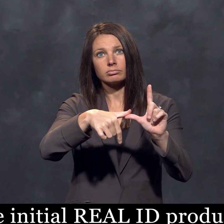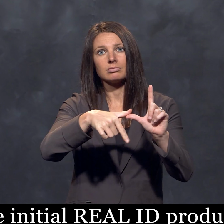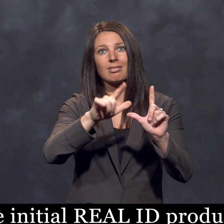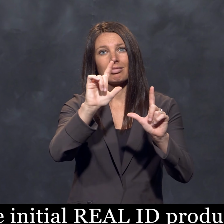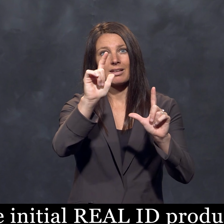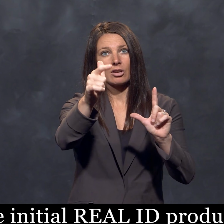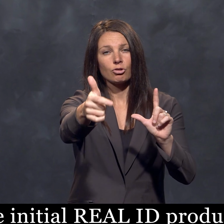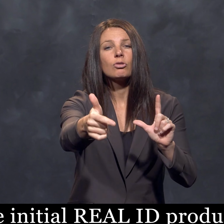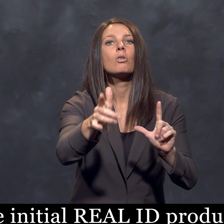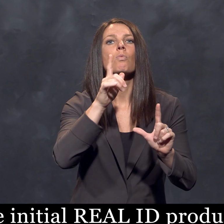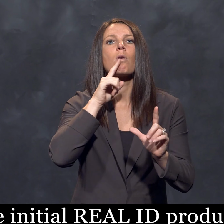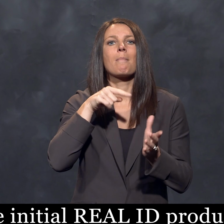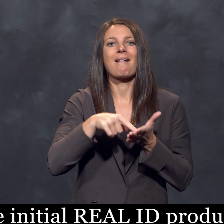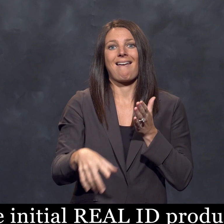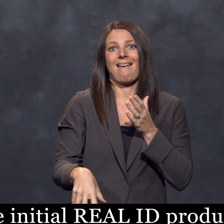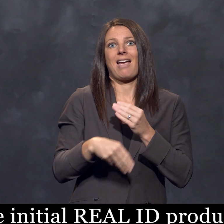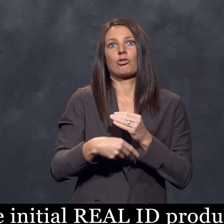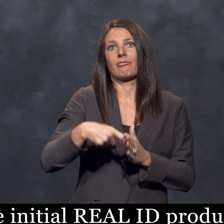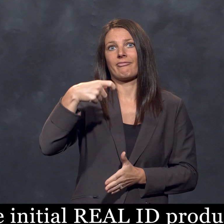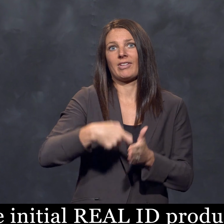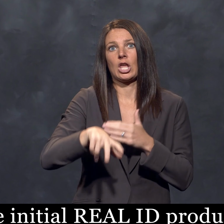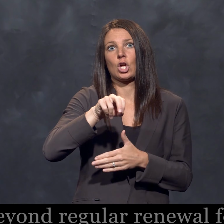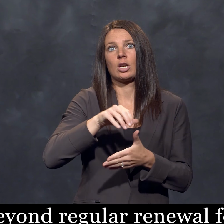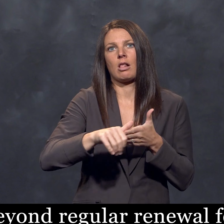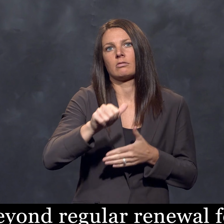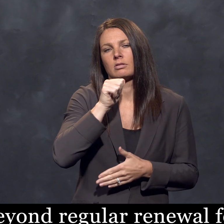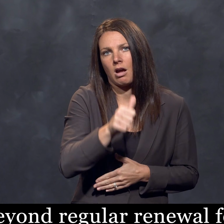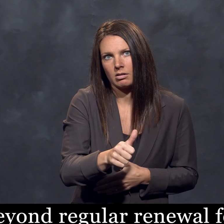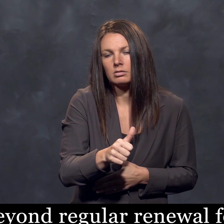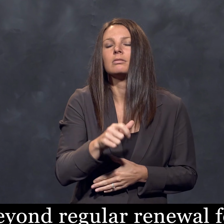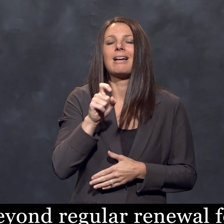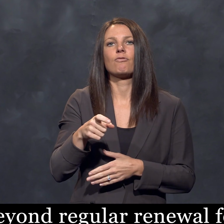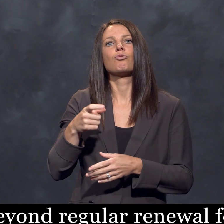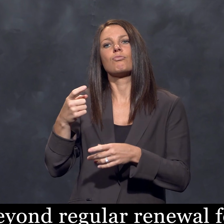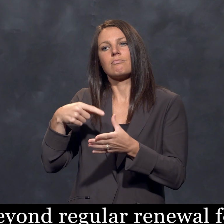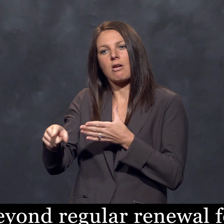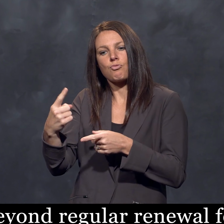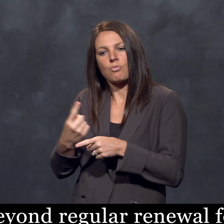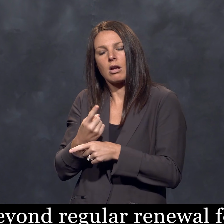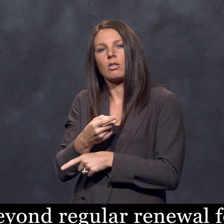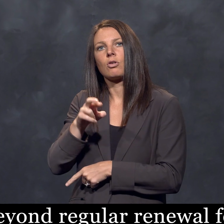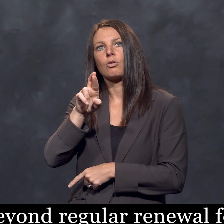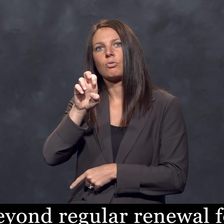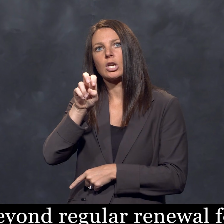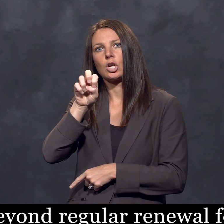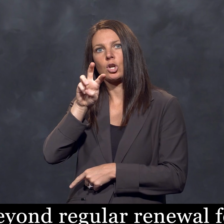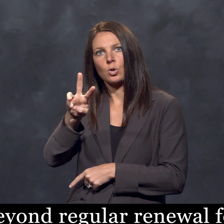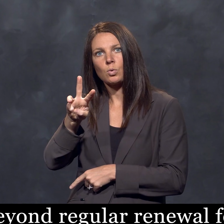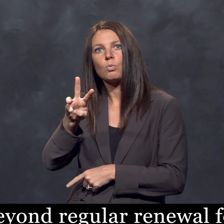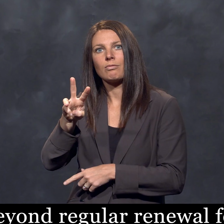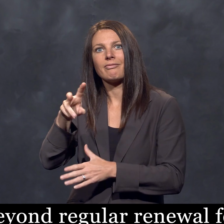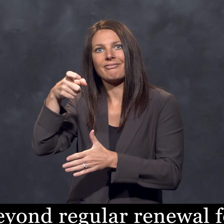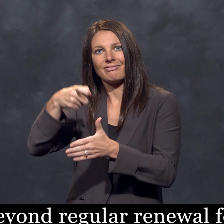you will pay no additional fee beyond regular renewal fees to renew a